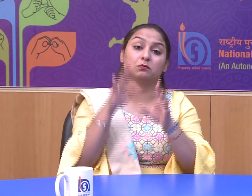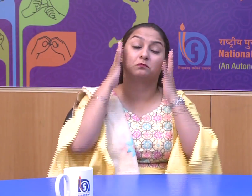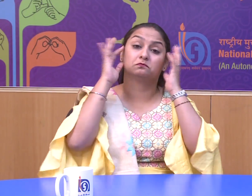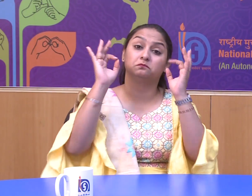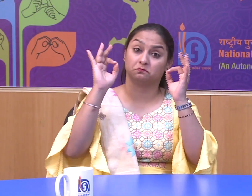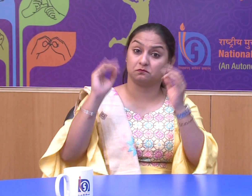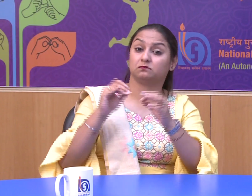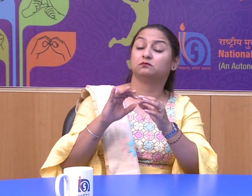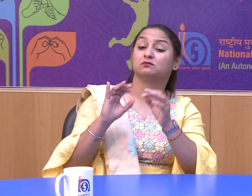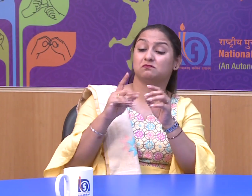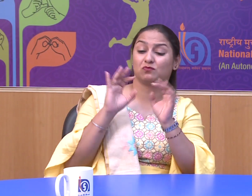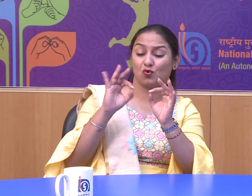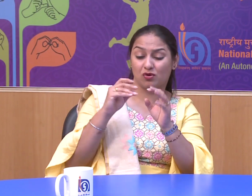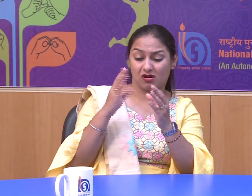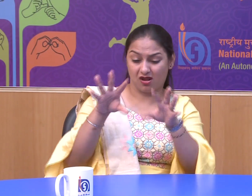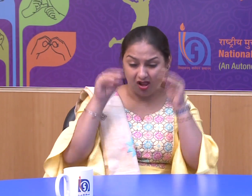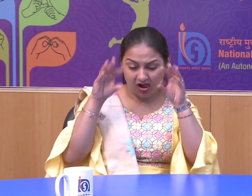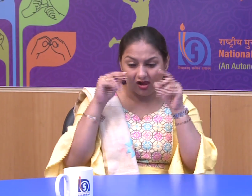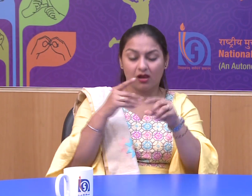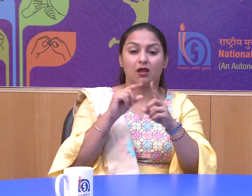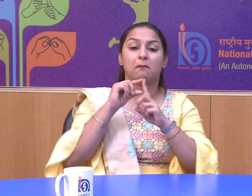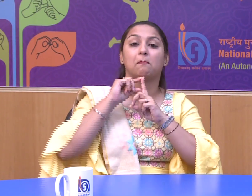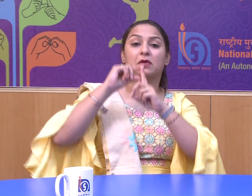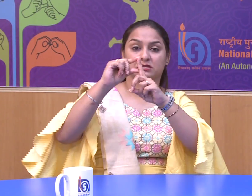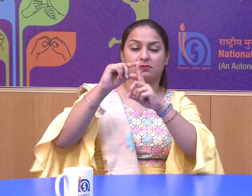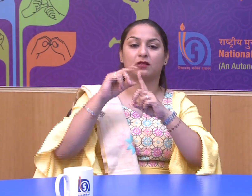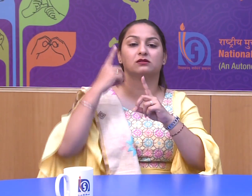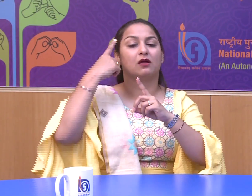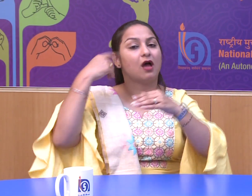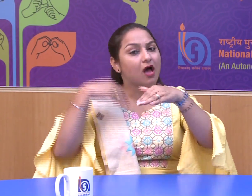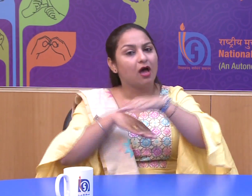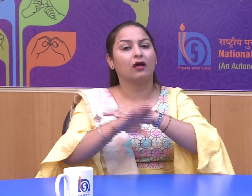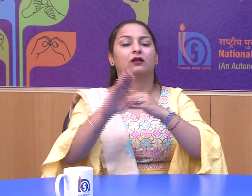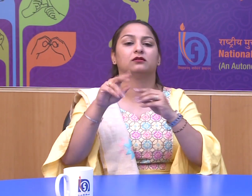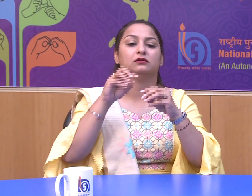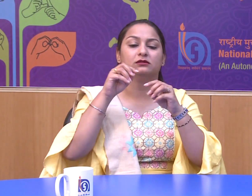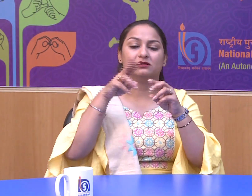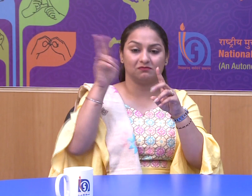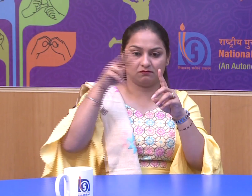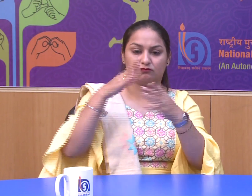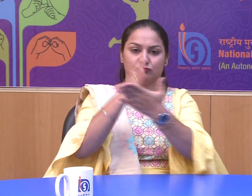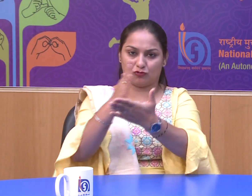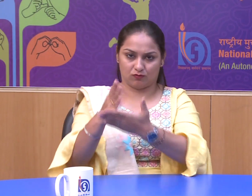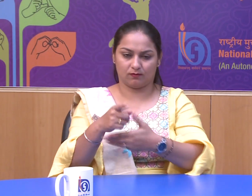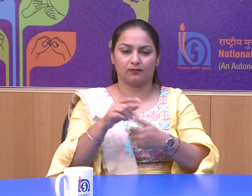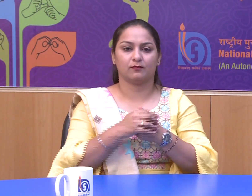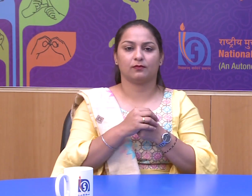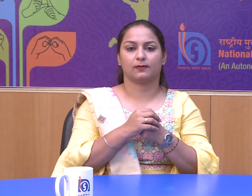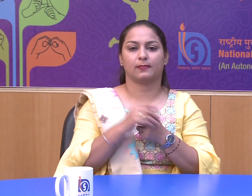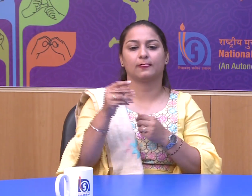some princes also extended patronage to painters. Thus, besides the